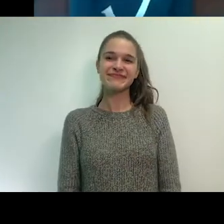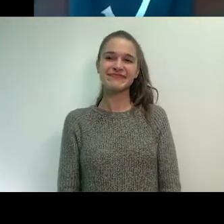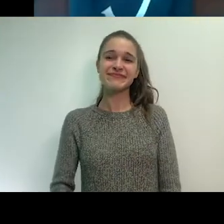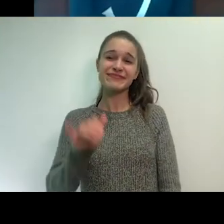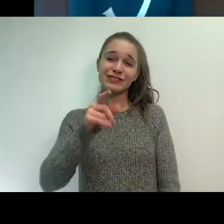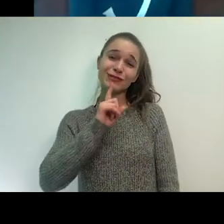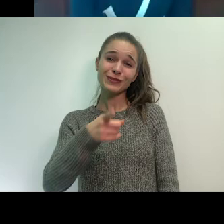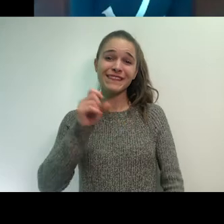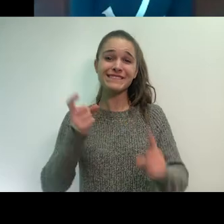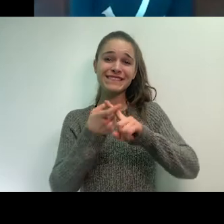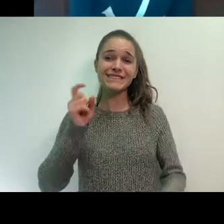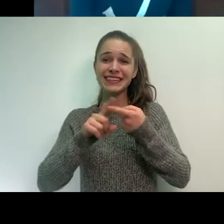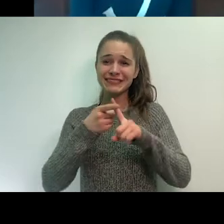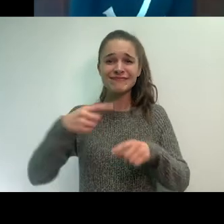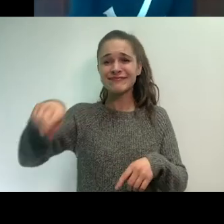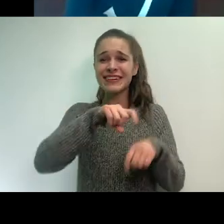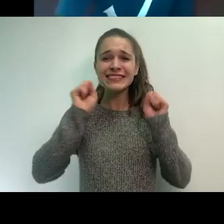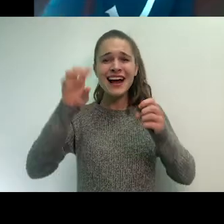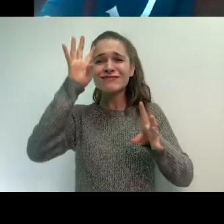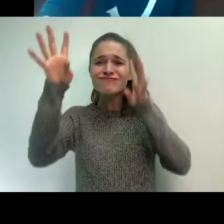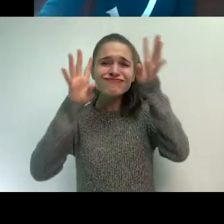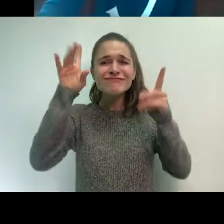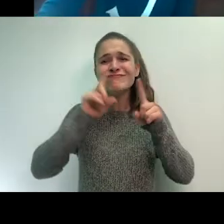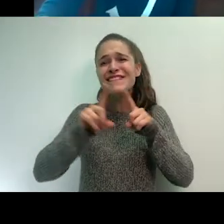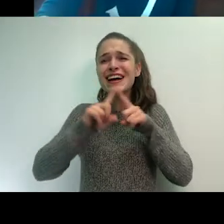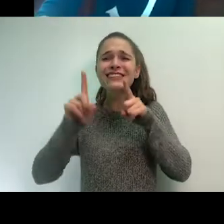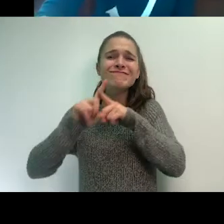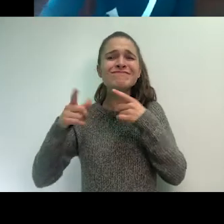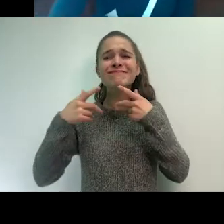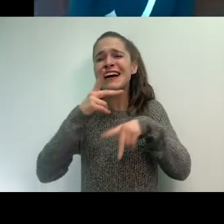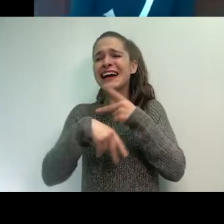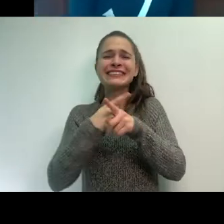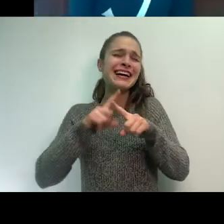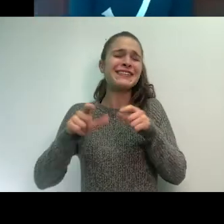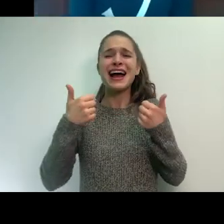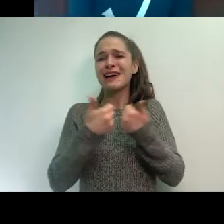friends. You can always just make up your own game and have your own fun.